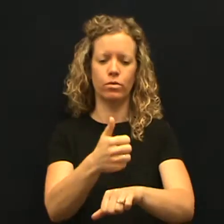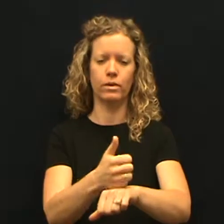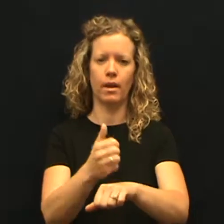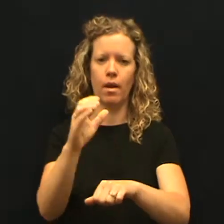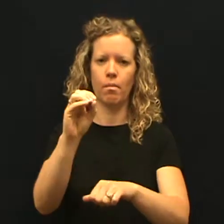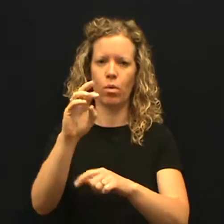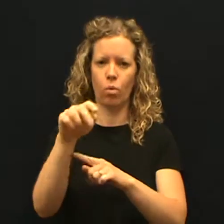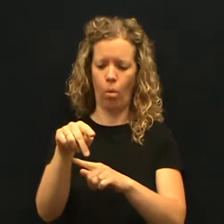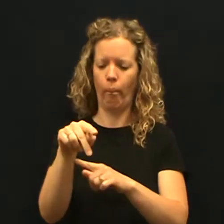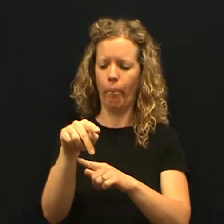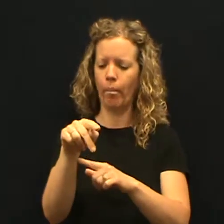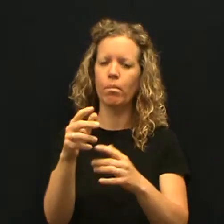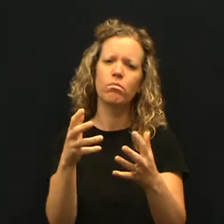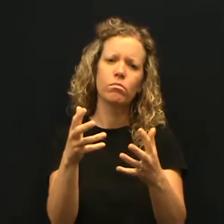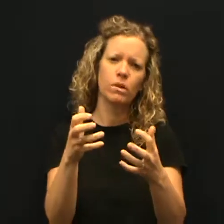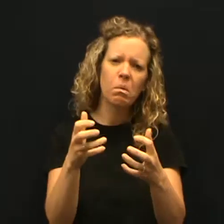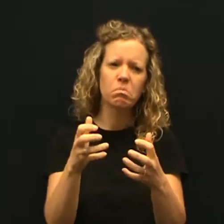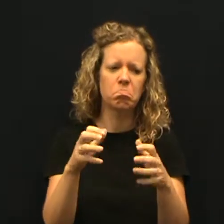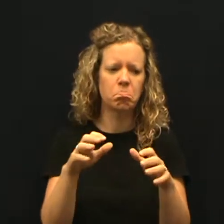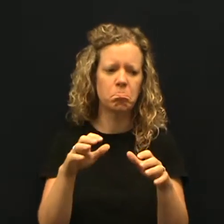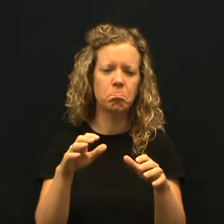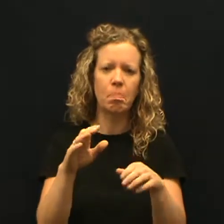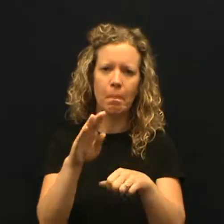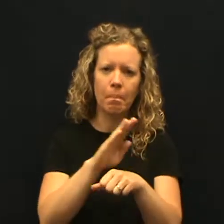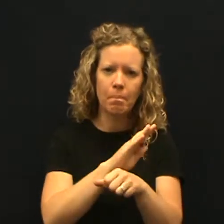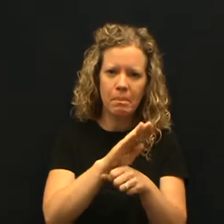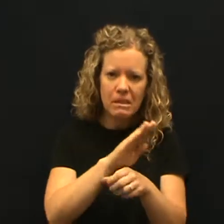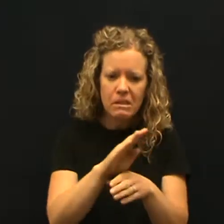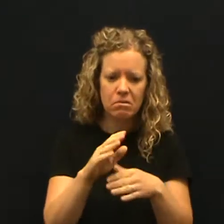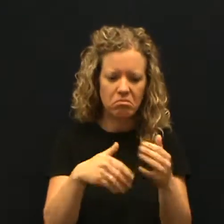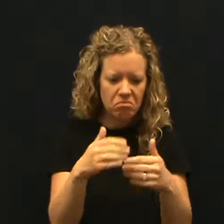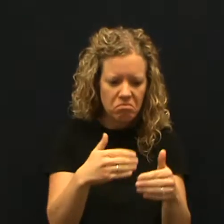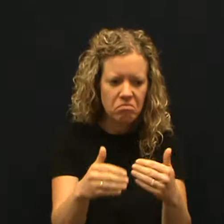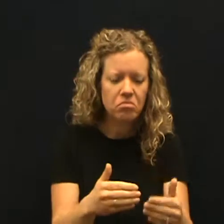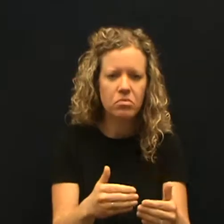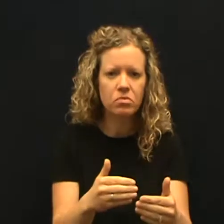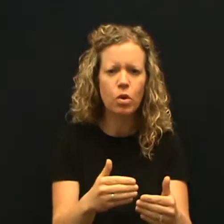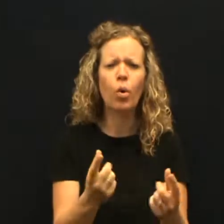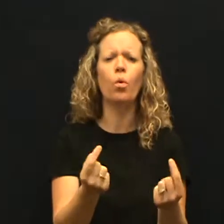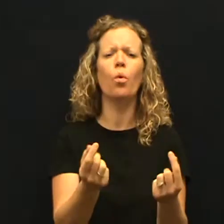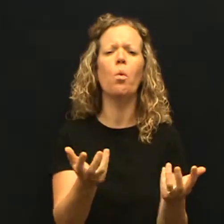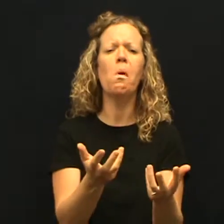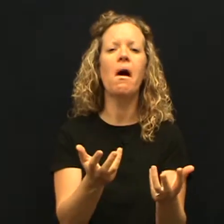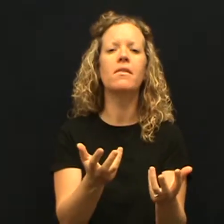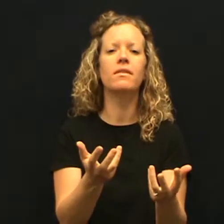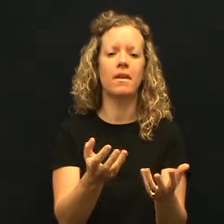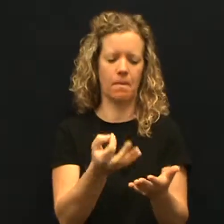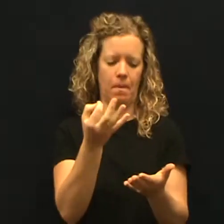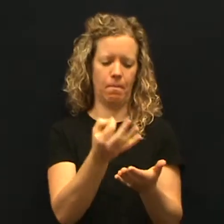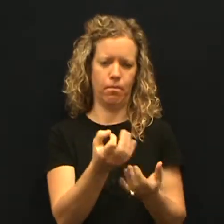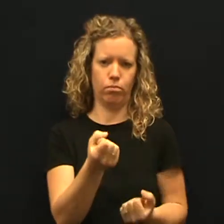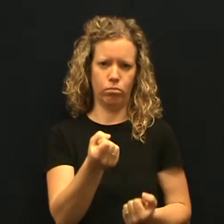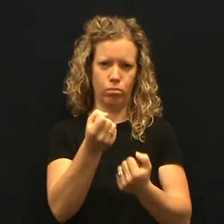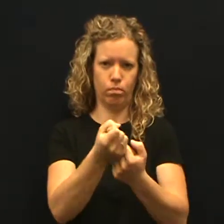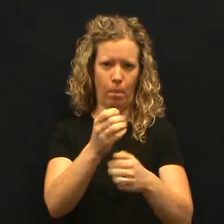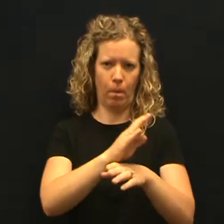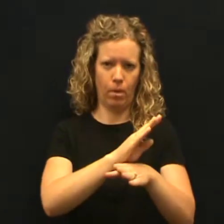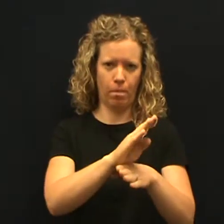conduct business, it takes resources in order to do that. They can either finance the business through ownership,